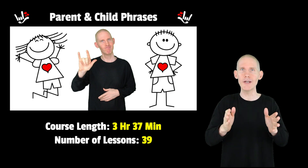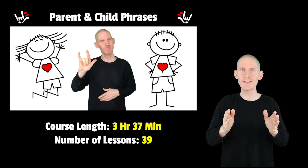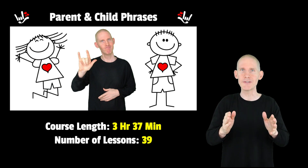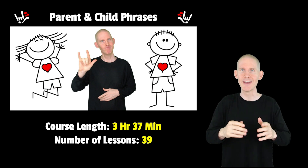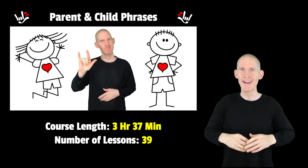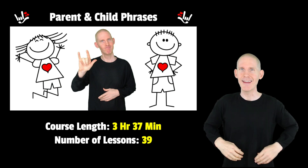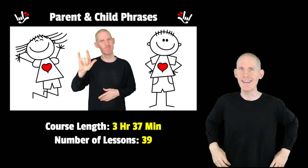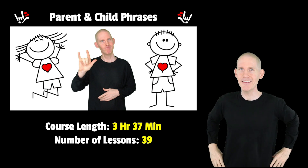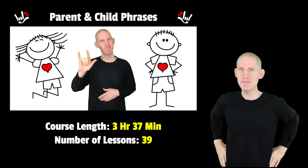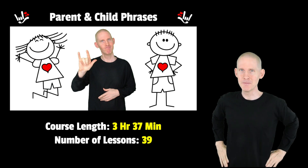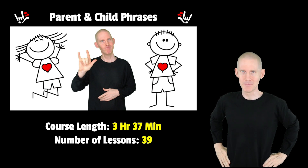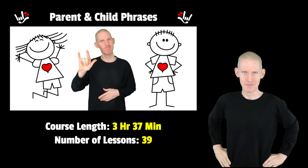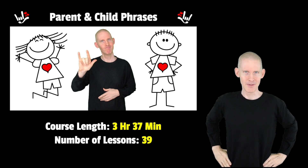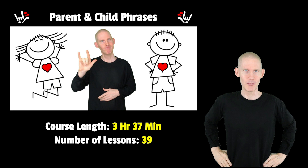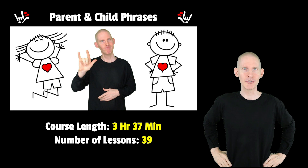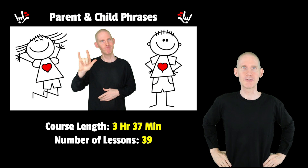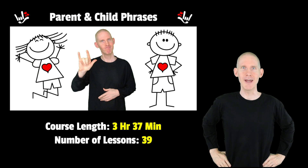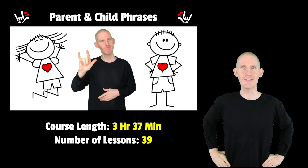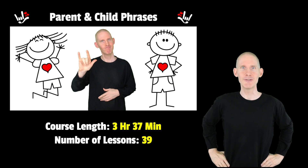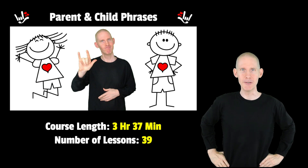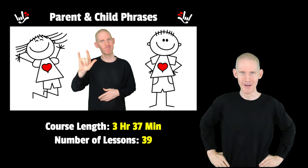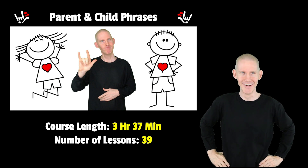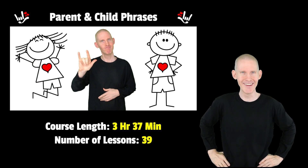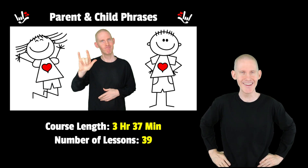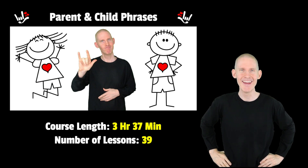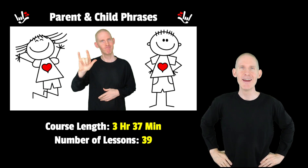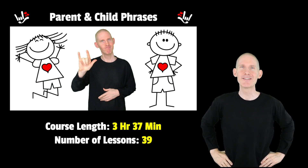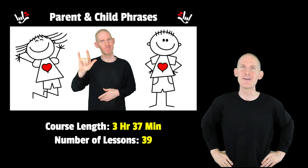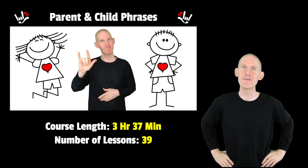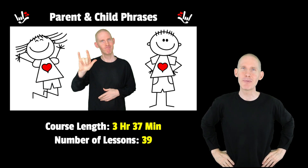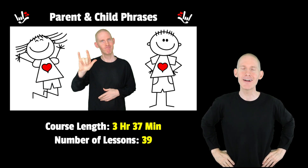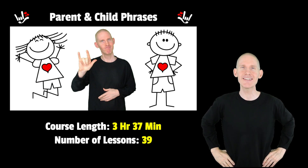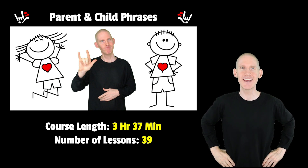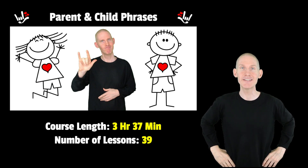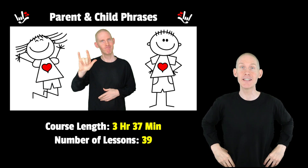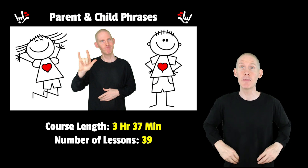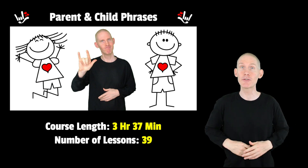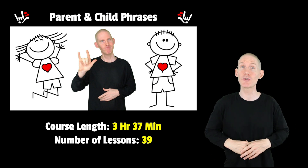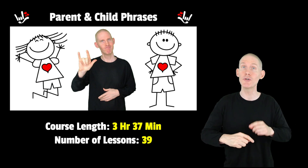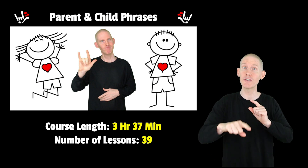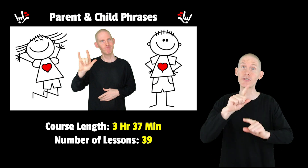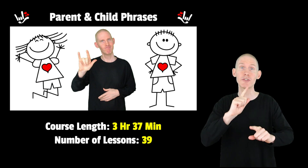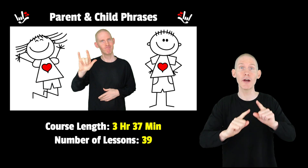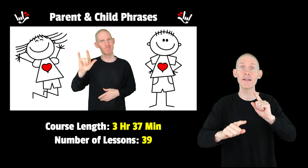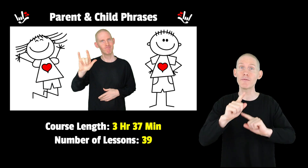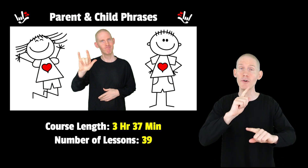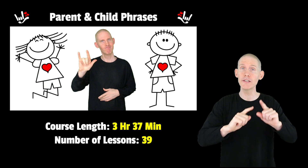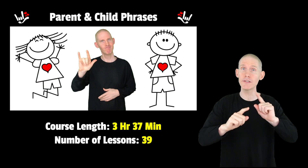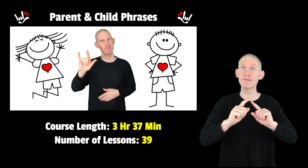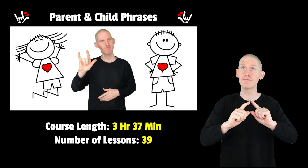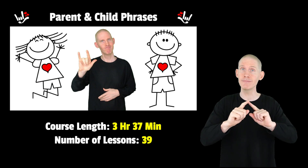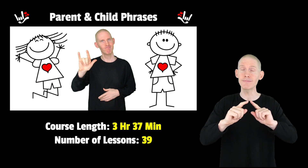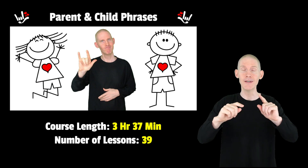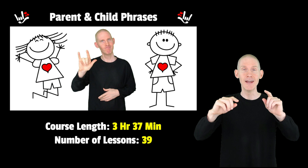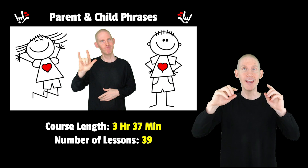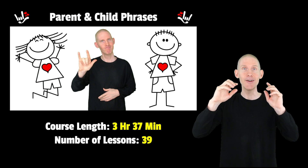phrases. And then we'll test you. Two-part testing. Make sure you can sign the phrases and